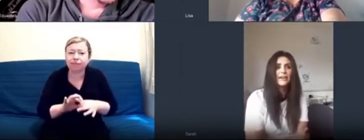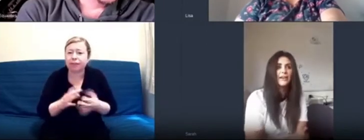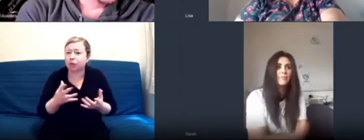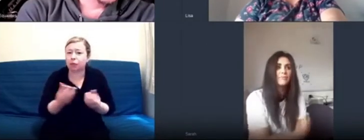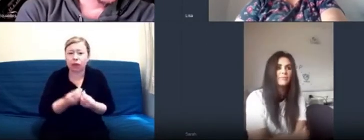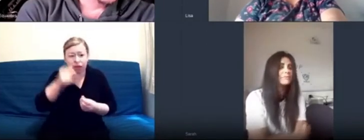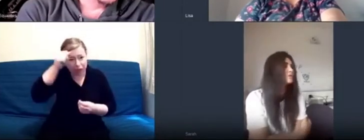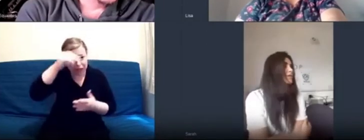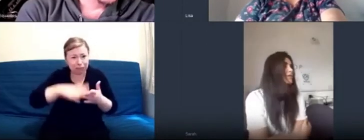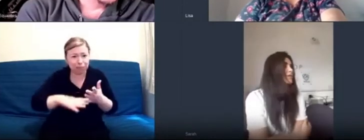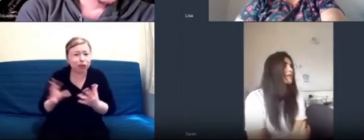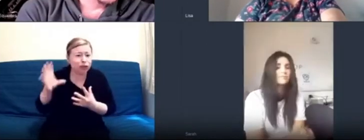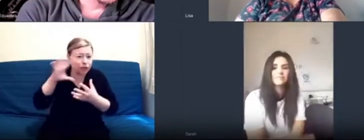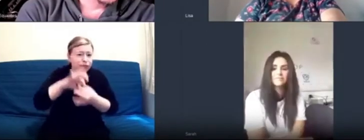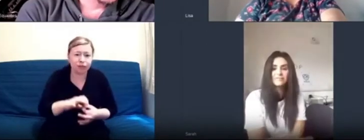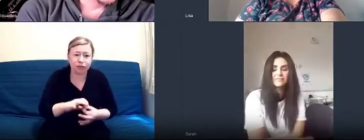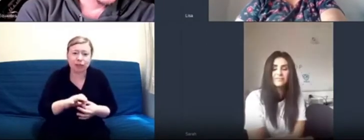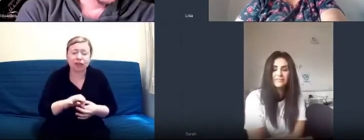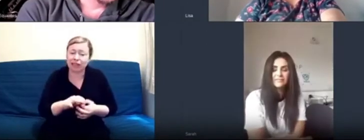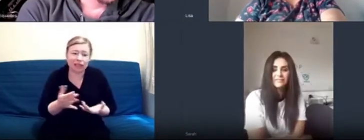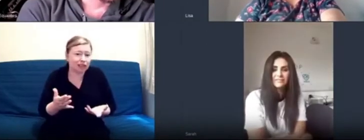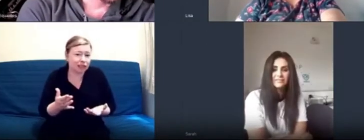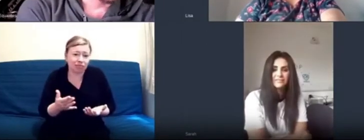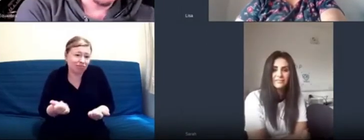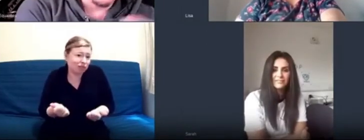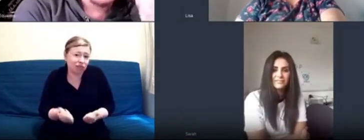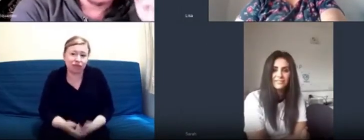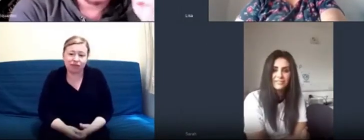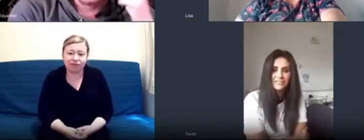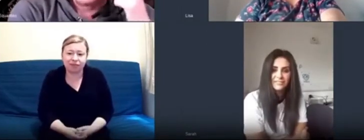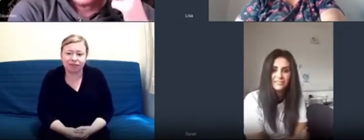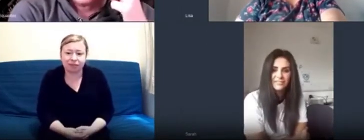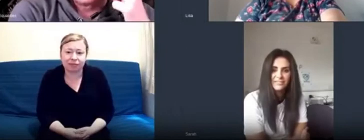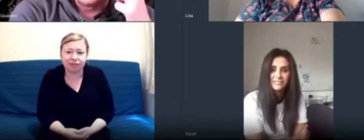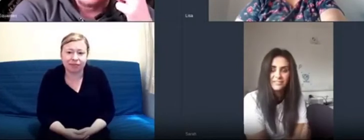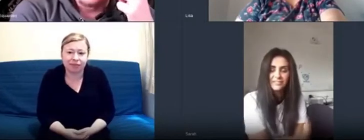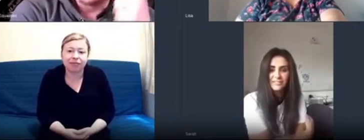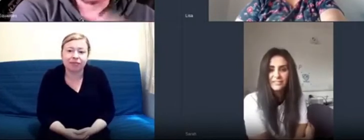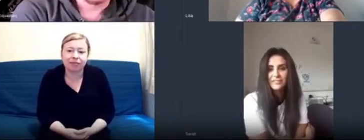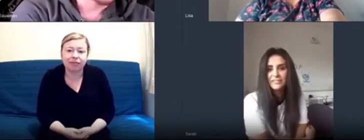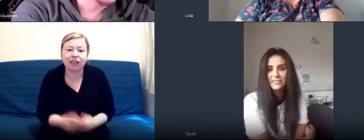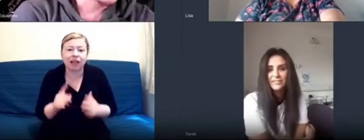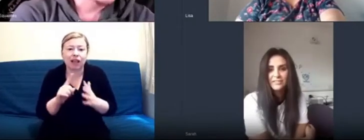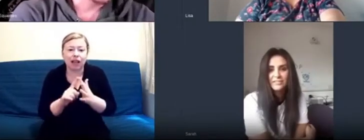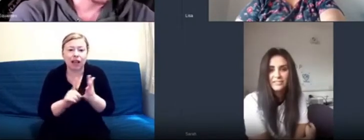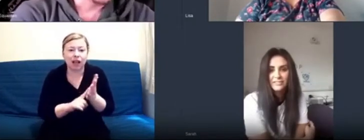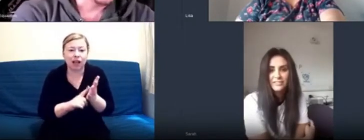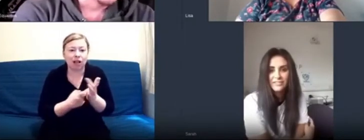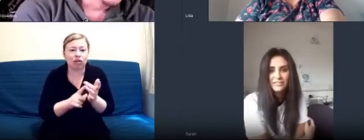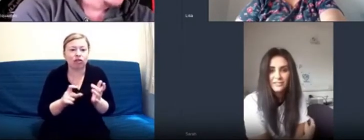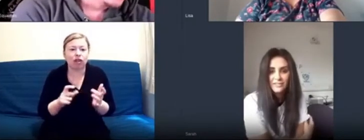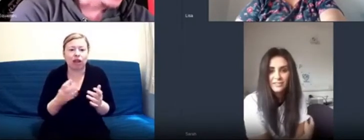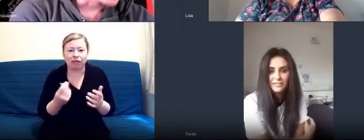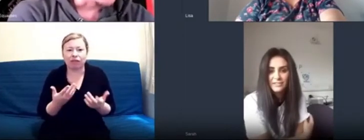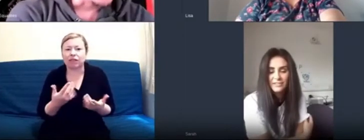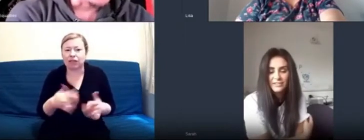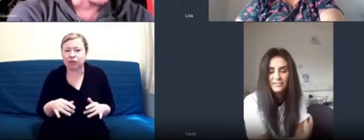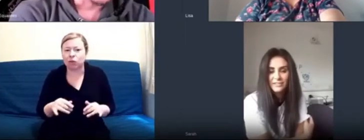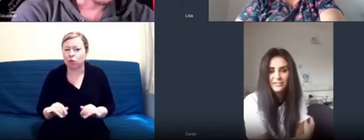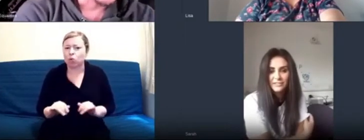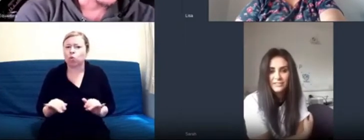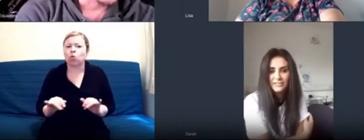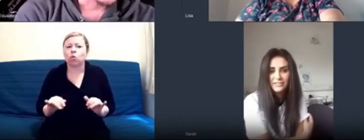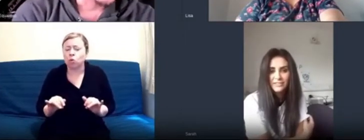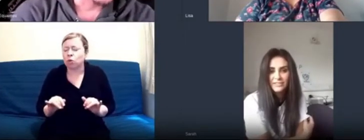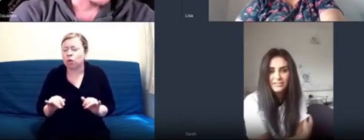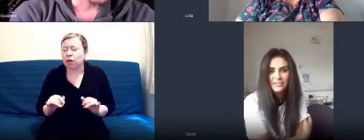experiences. So yeah. We've had some quite shocking testimonies of